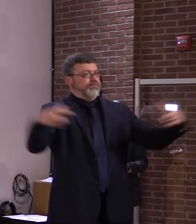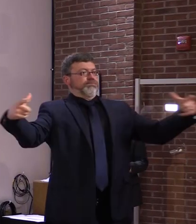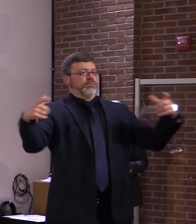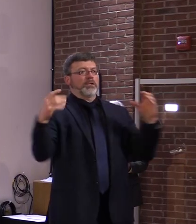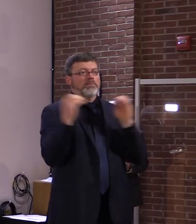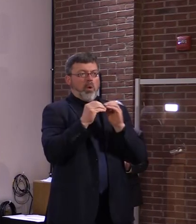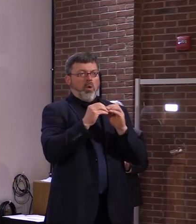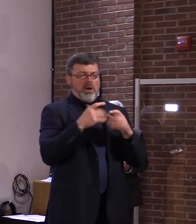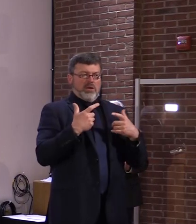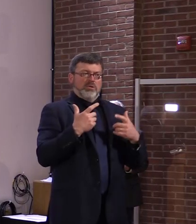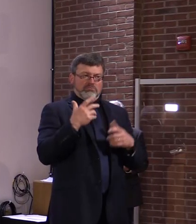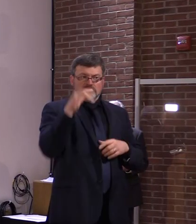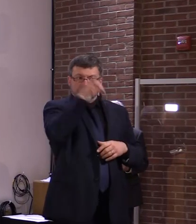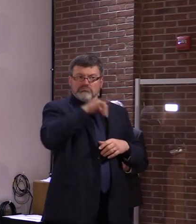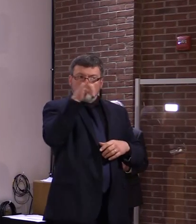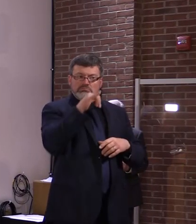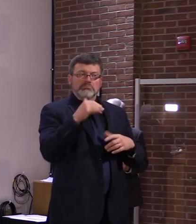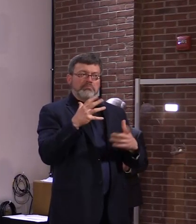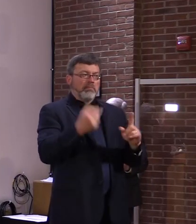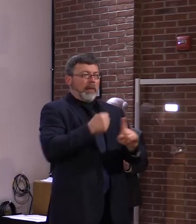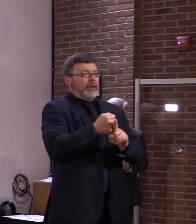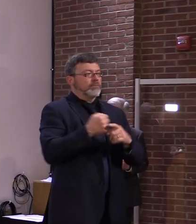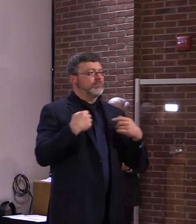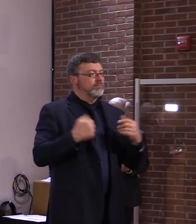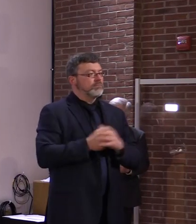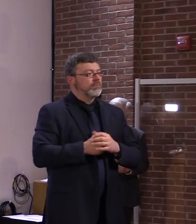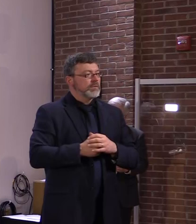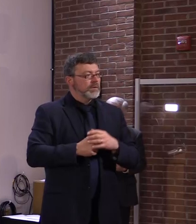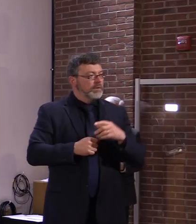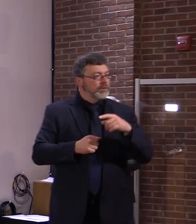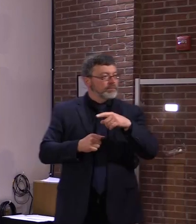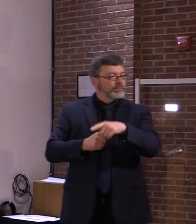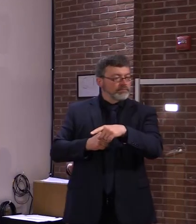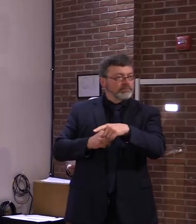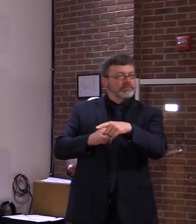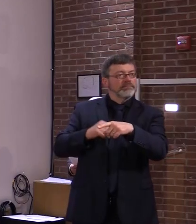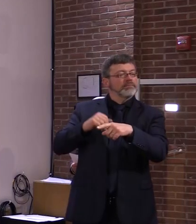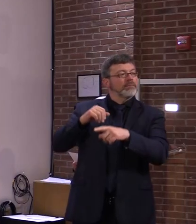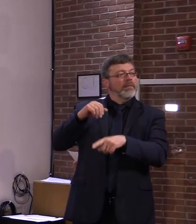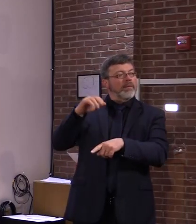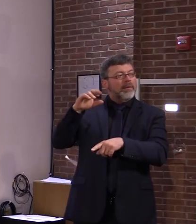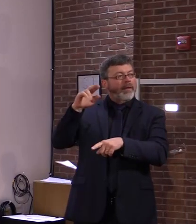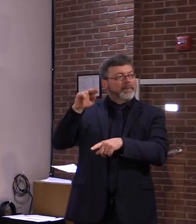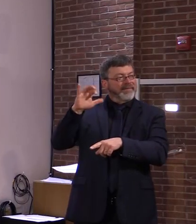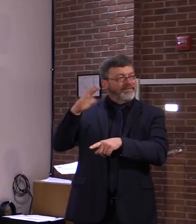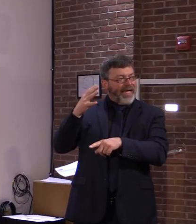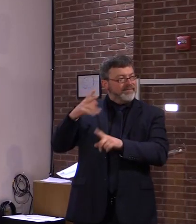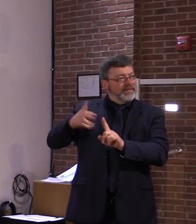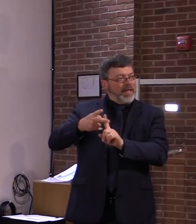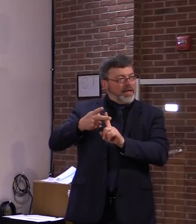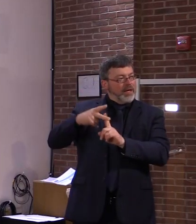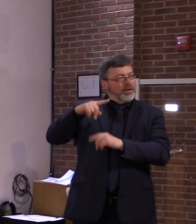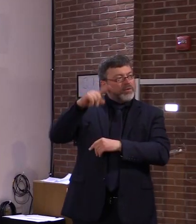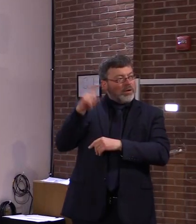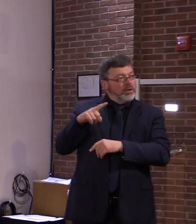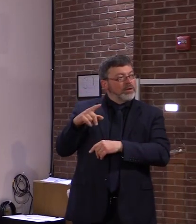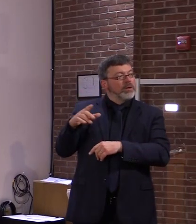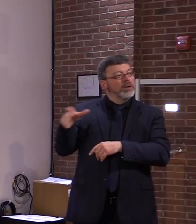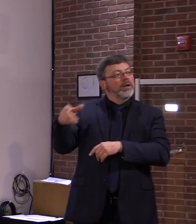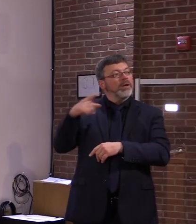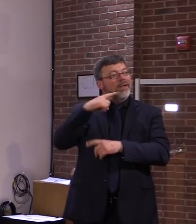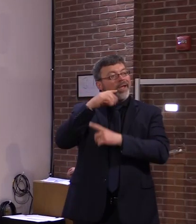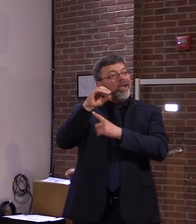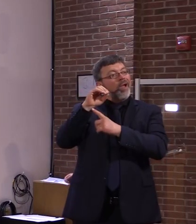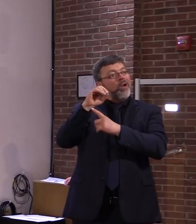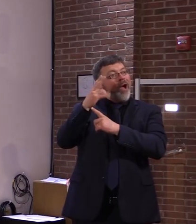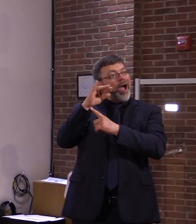Governor DeWine is, I think, offering lottery tickets and sort of some prizes. Is that something that you'd